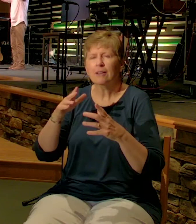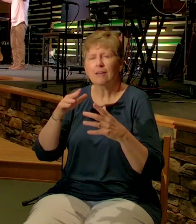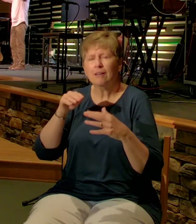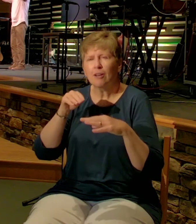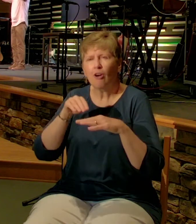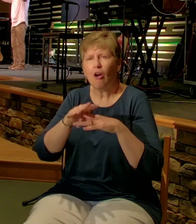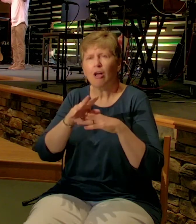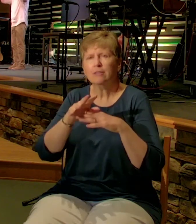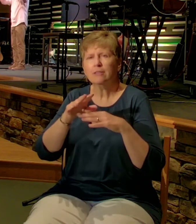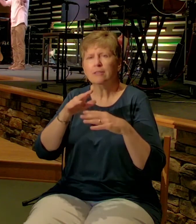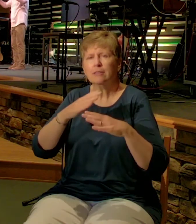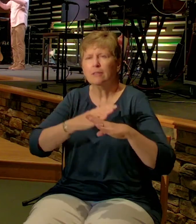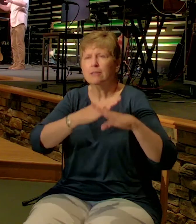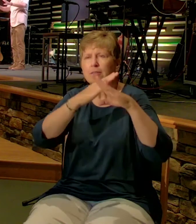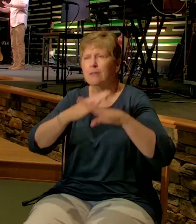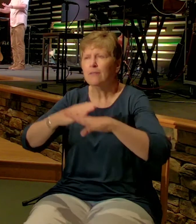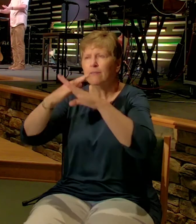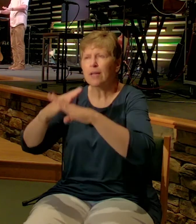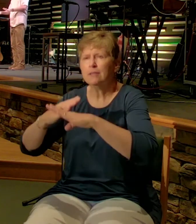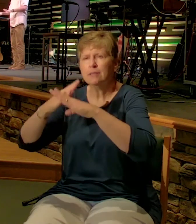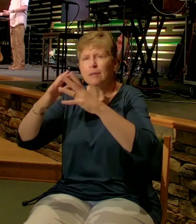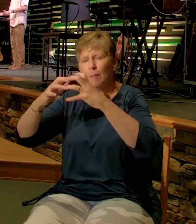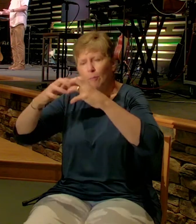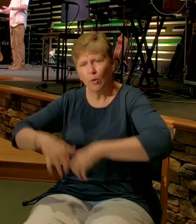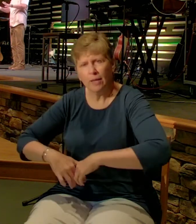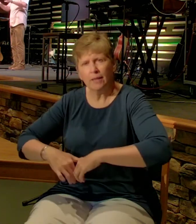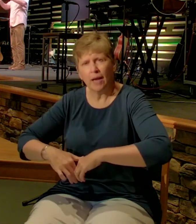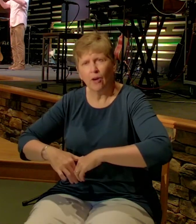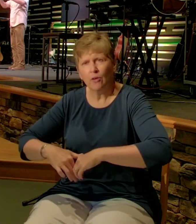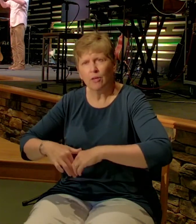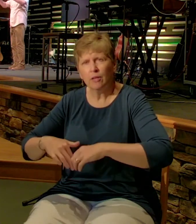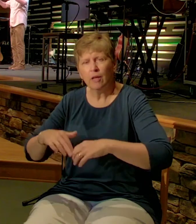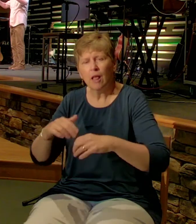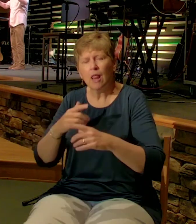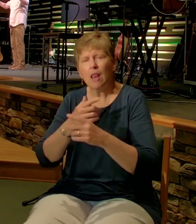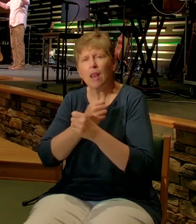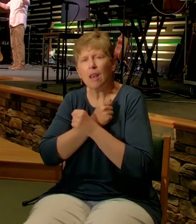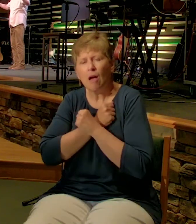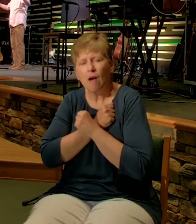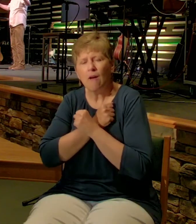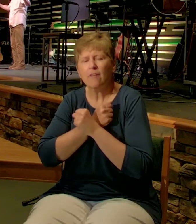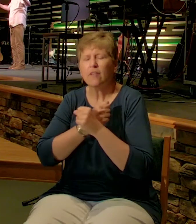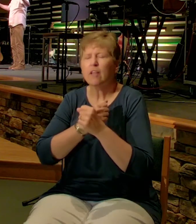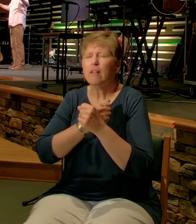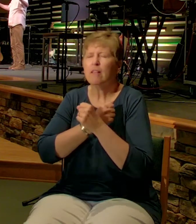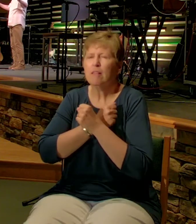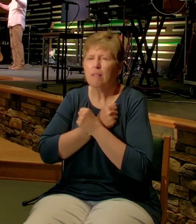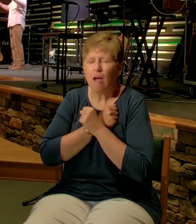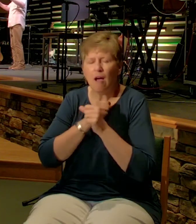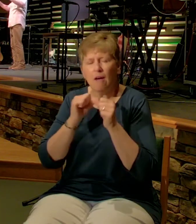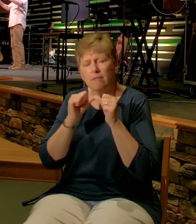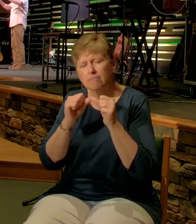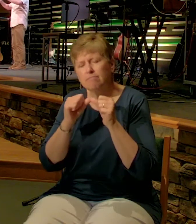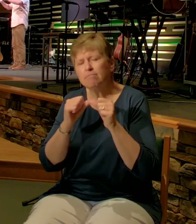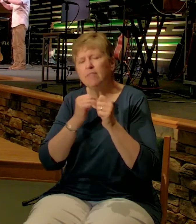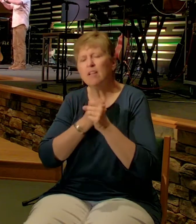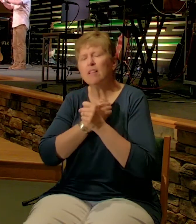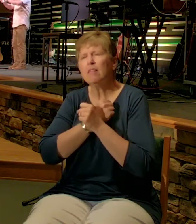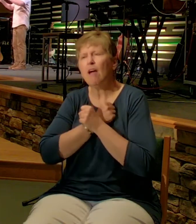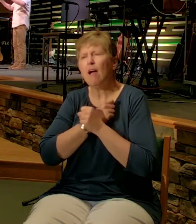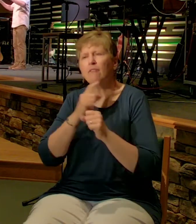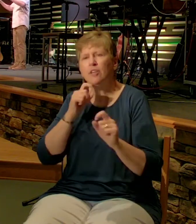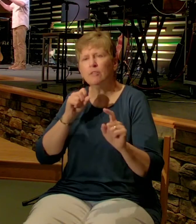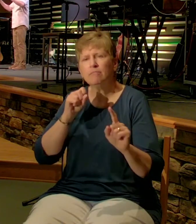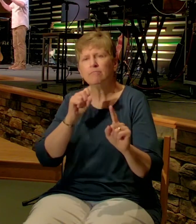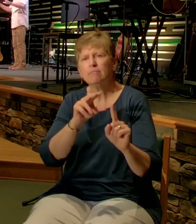mechanisms down. You love and you keep on loving, and you see the impact that it